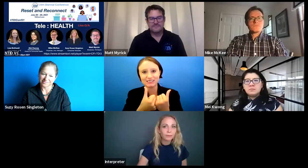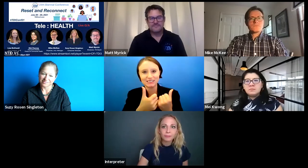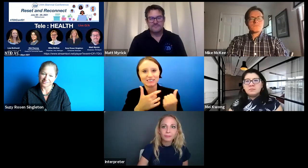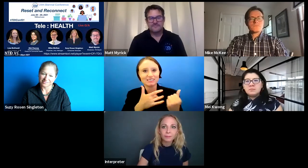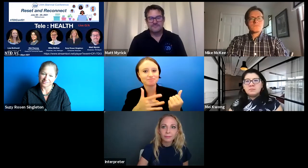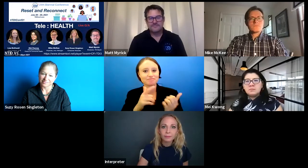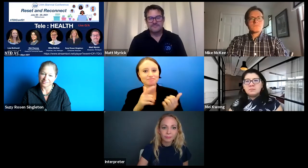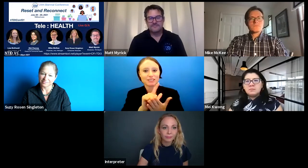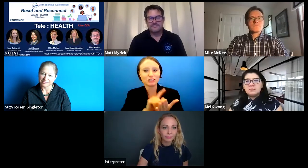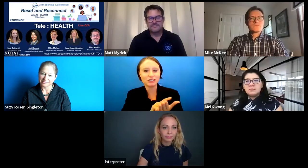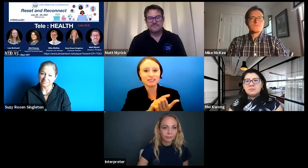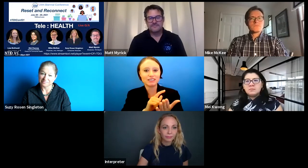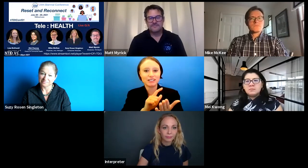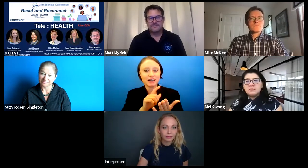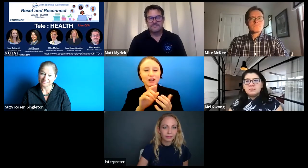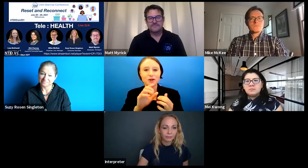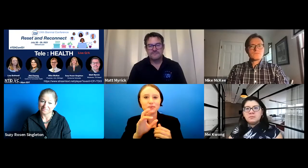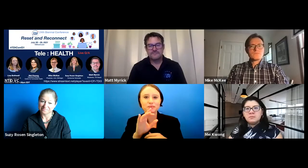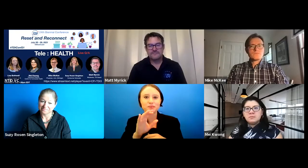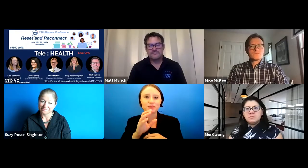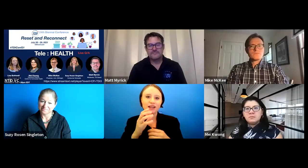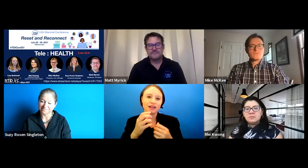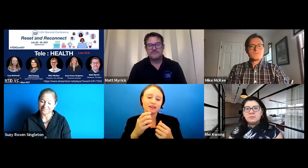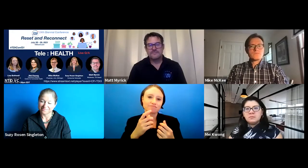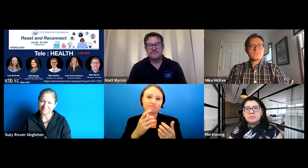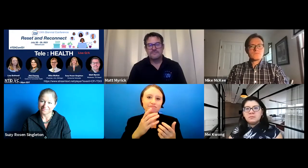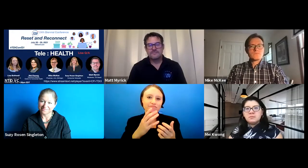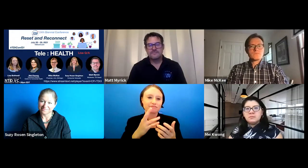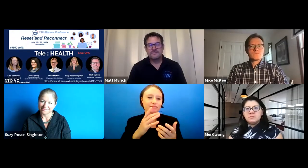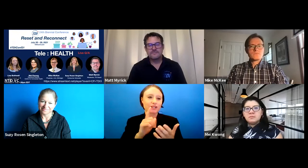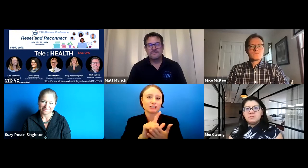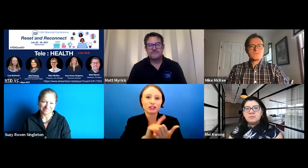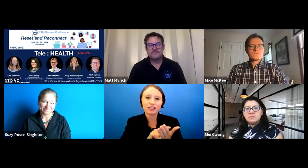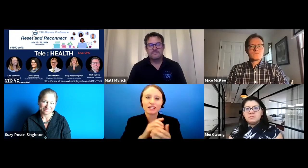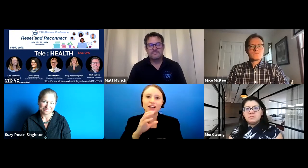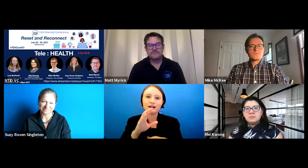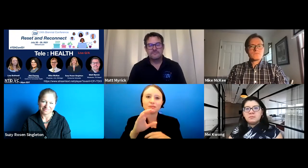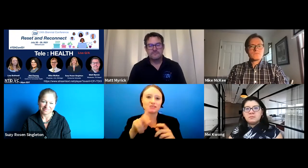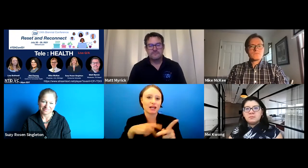Also, Share and Advocacy Center, which is a